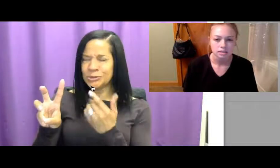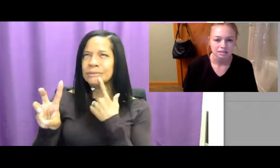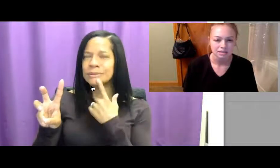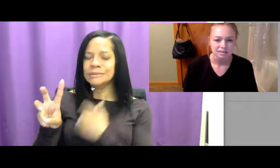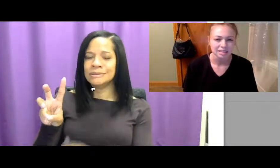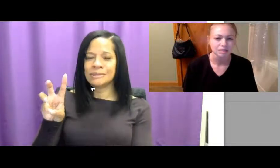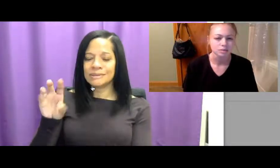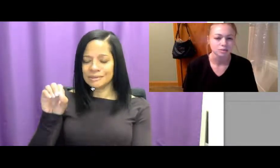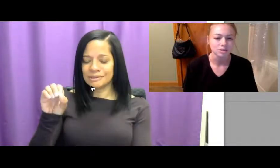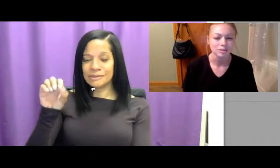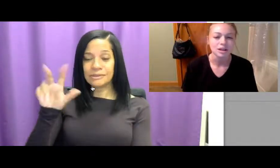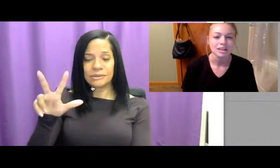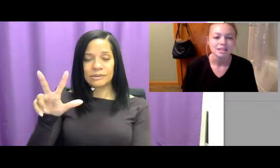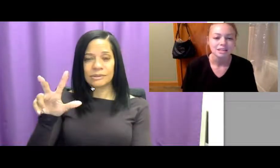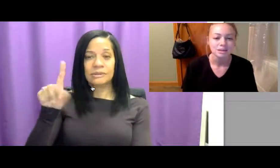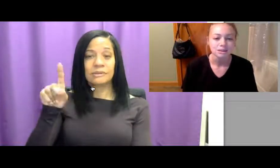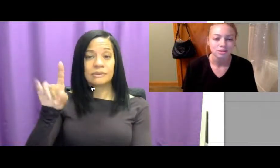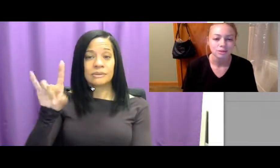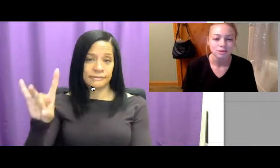614-856, it's new, so I'm trying to remember,